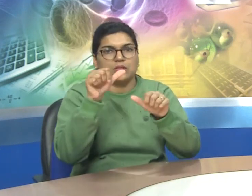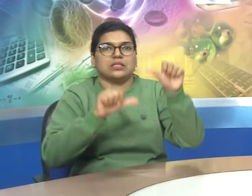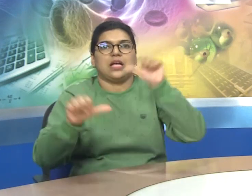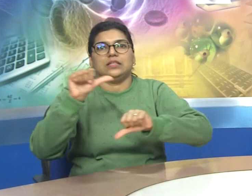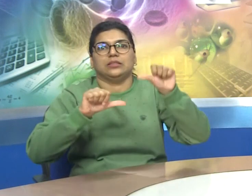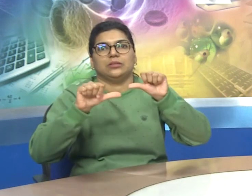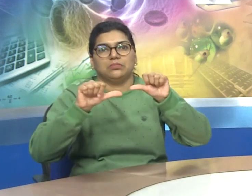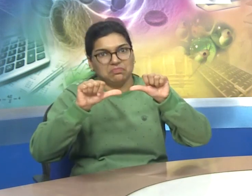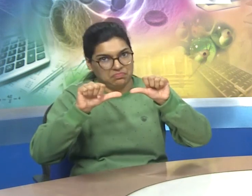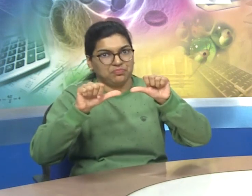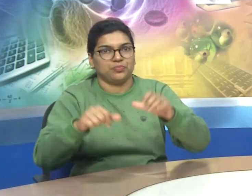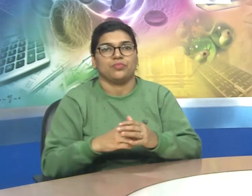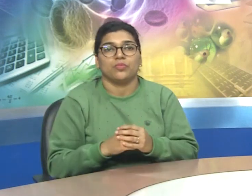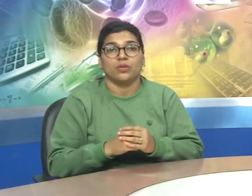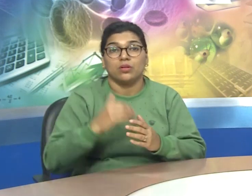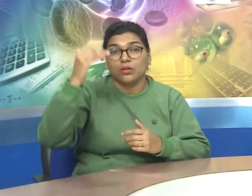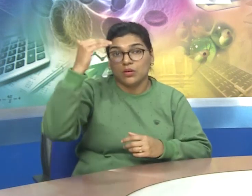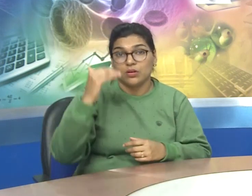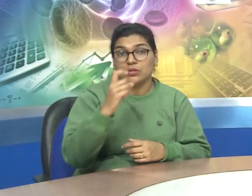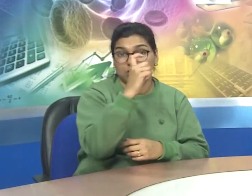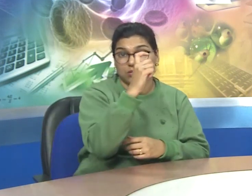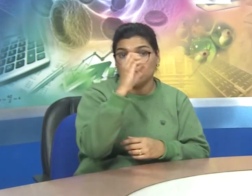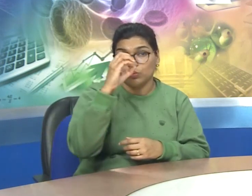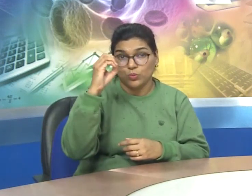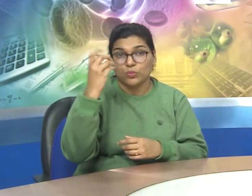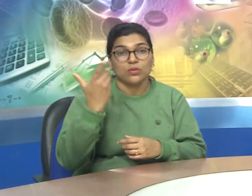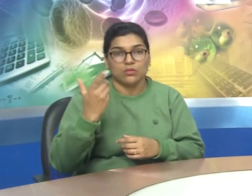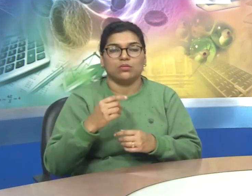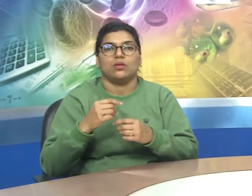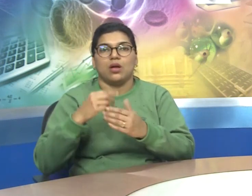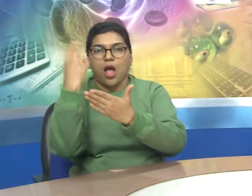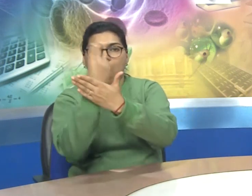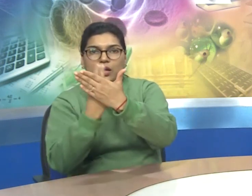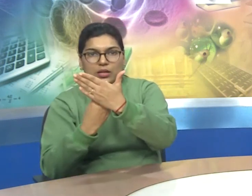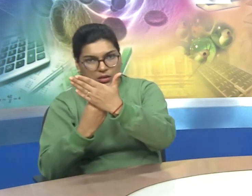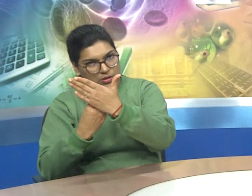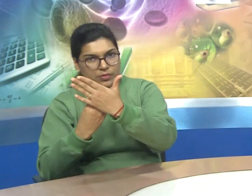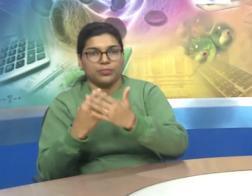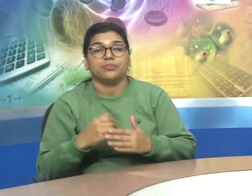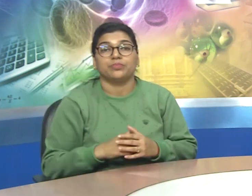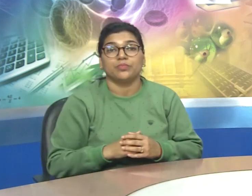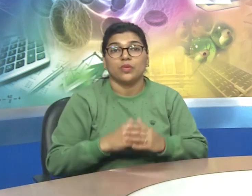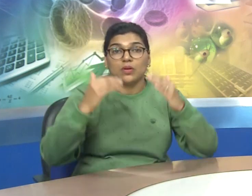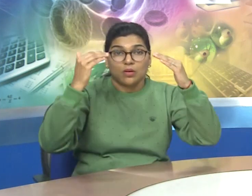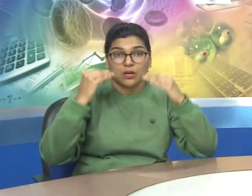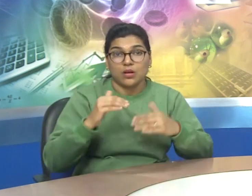After that 700 is used for the arts. After that 800 is used